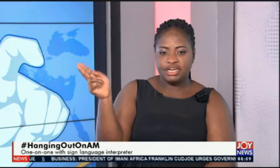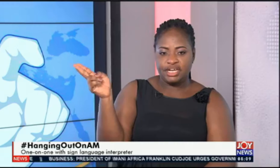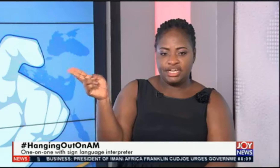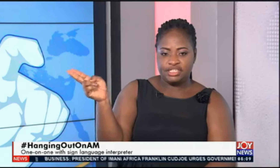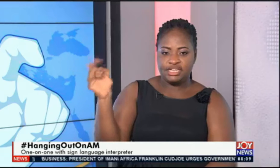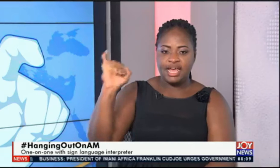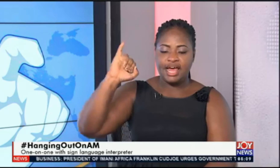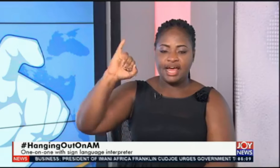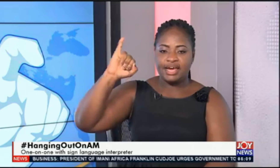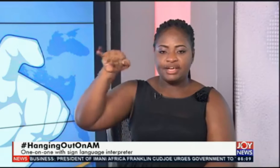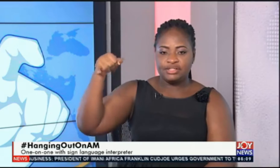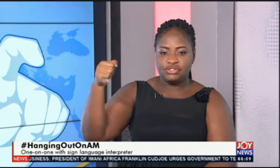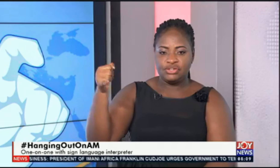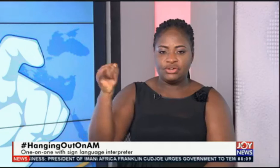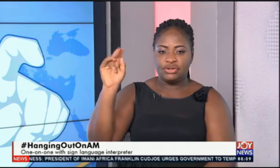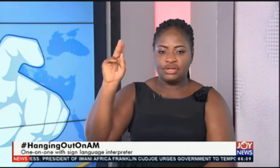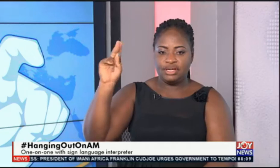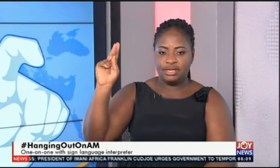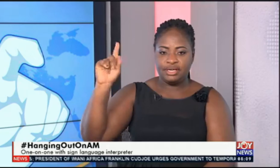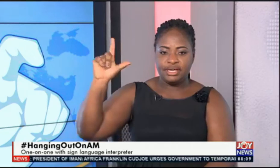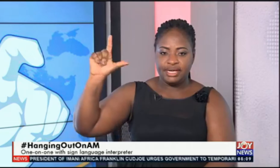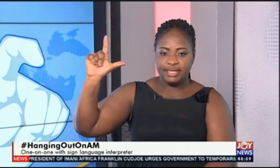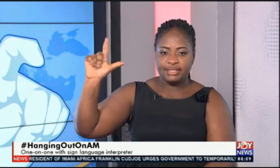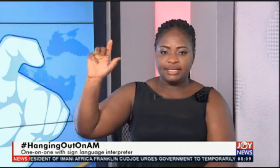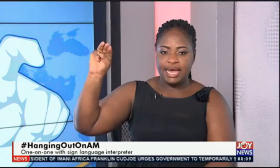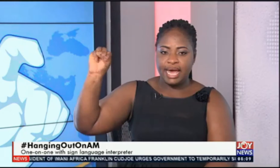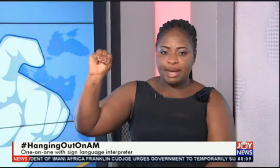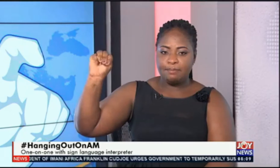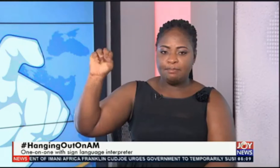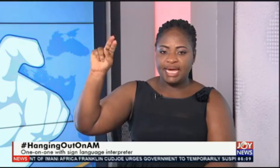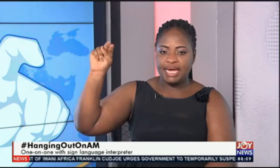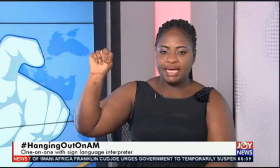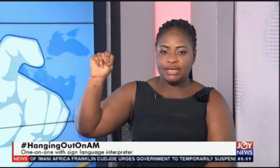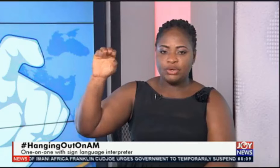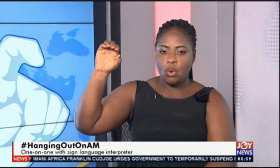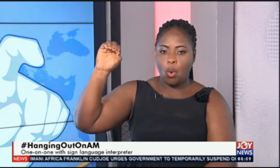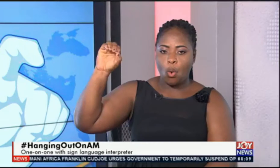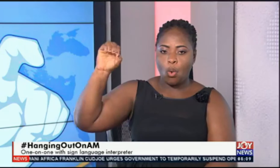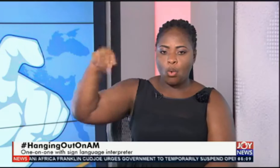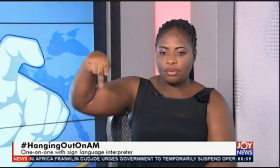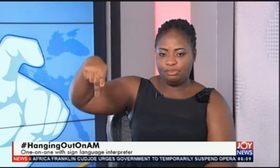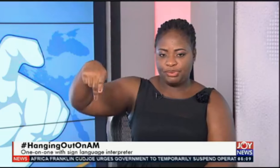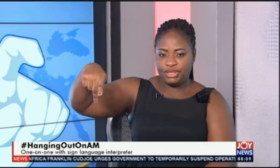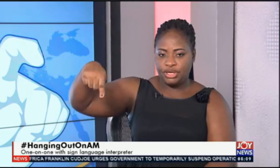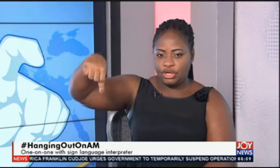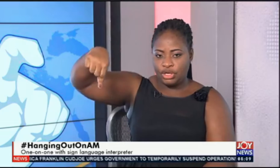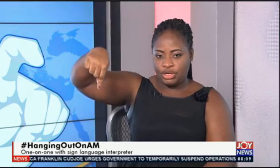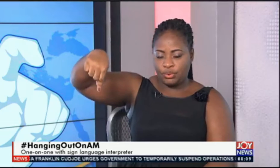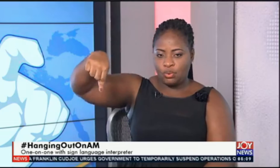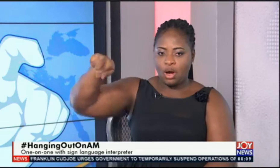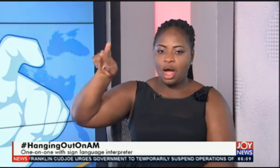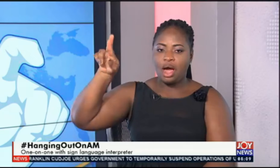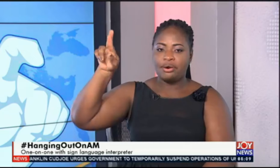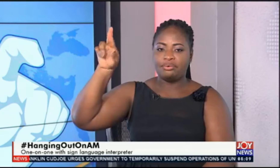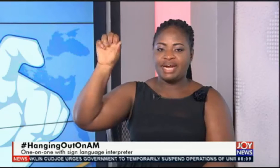G, H, I, J, K, L, M, N, O, P,